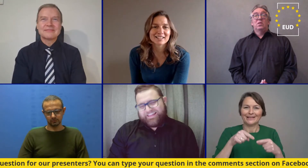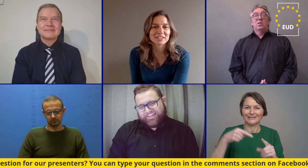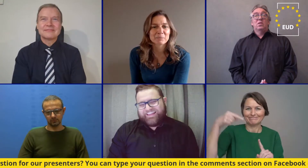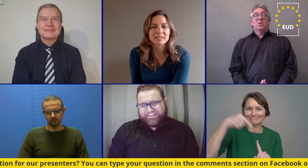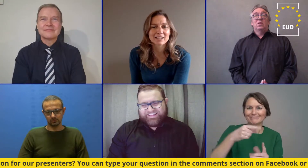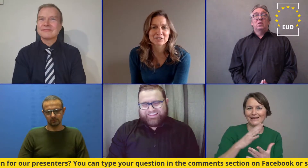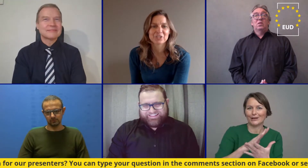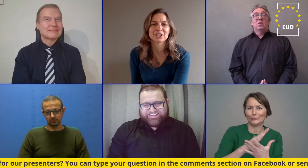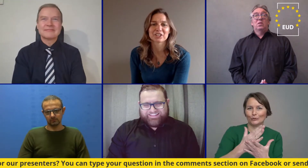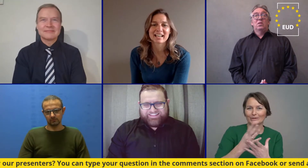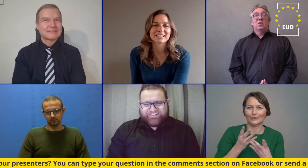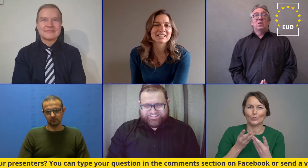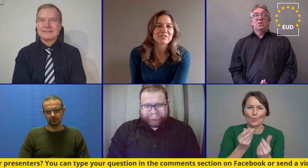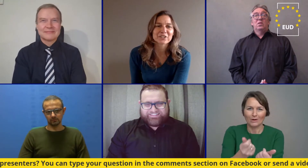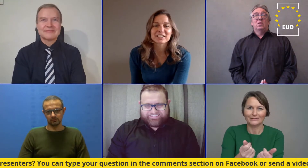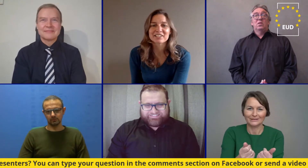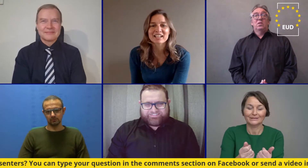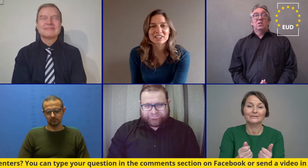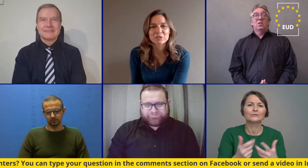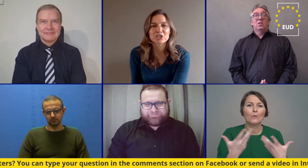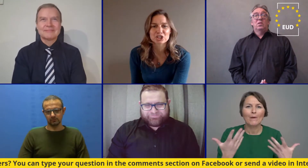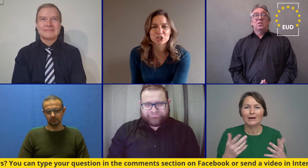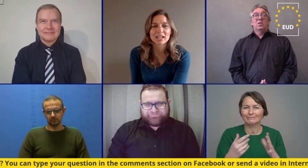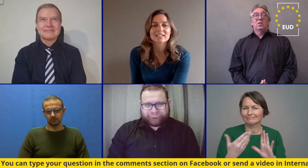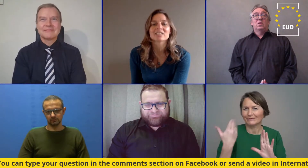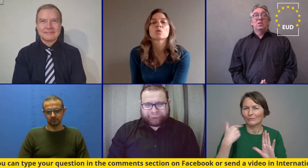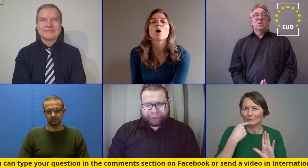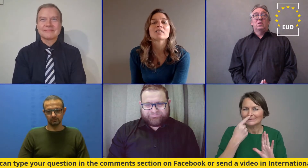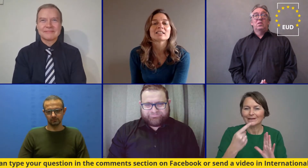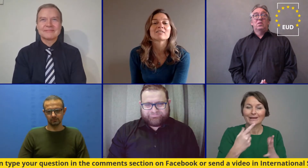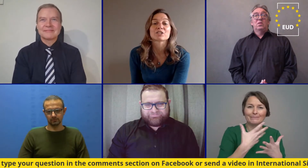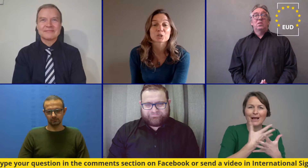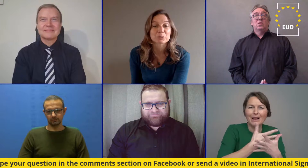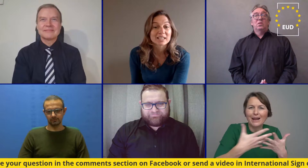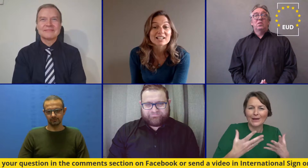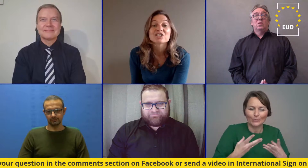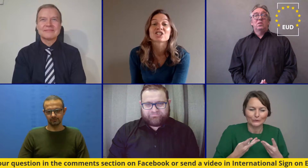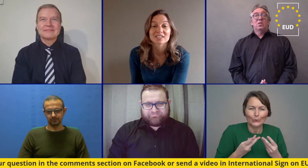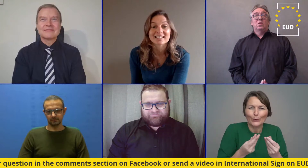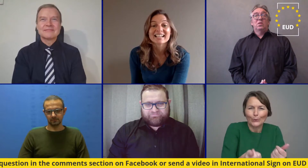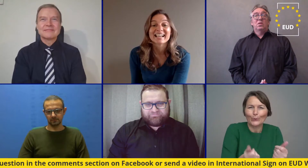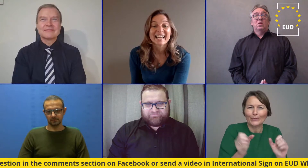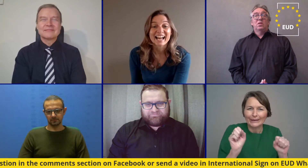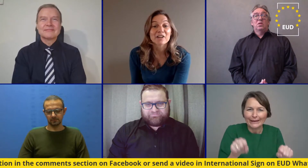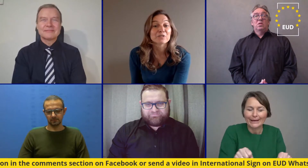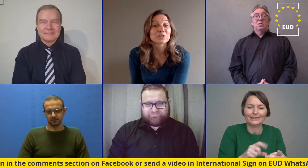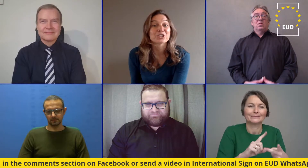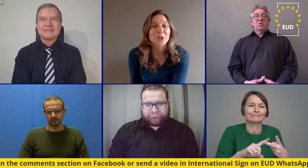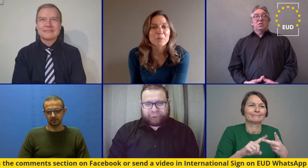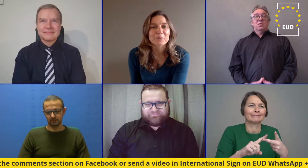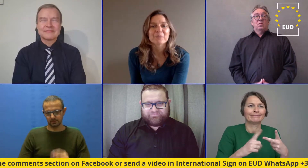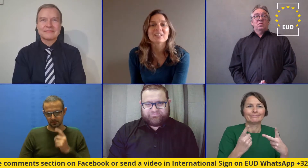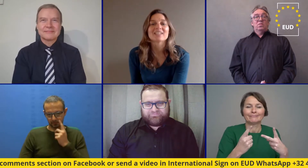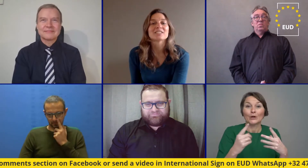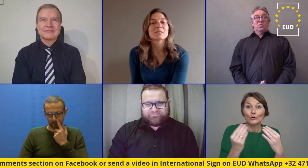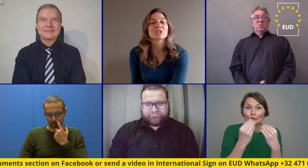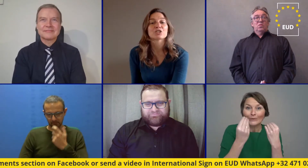It's a pity to look at deaf or hearing. I think we should just look at the quality of interpretation, full stop, to make sure